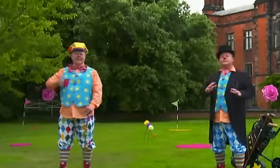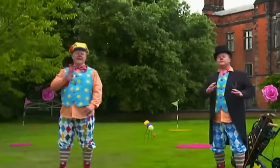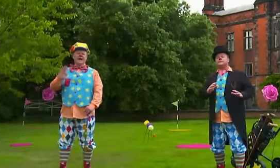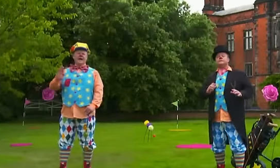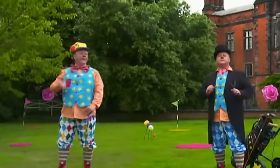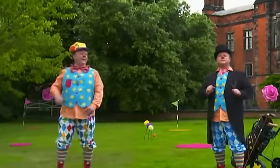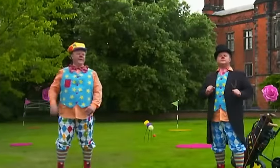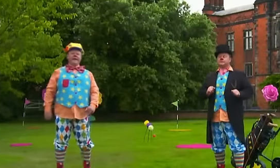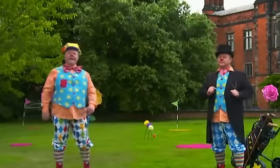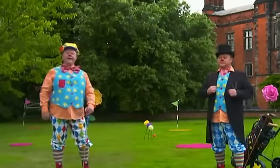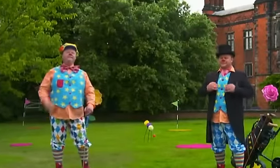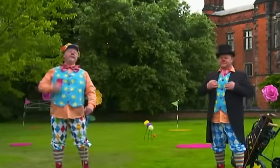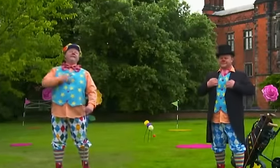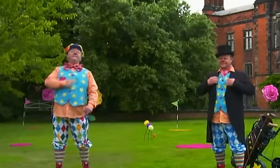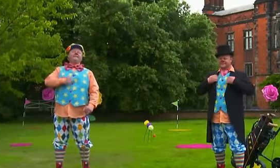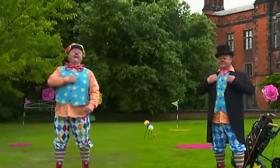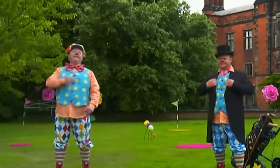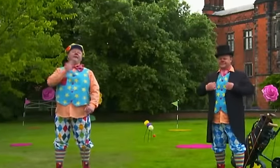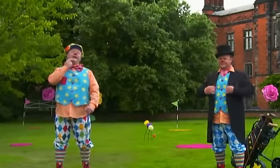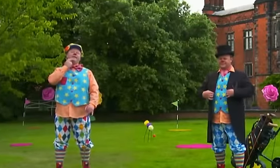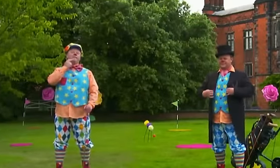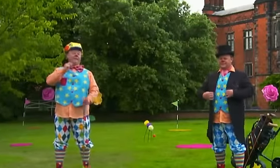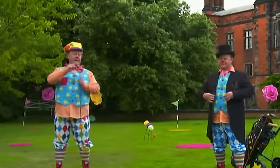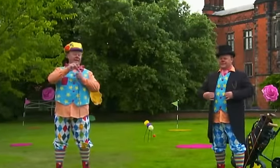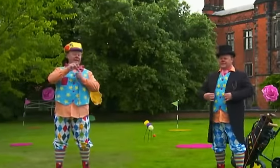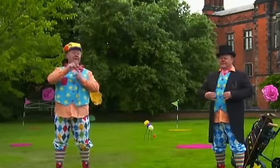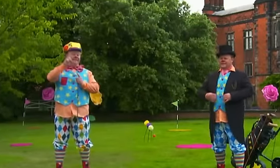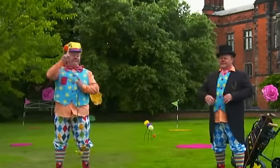No! Sorry, Aunt Polly.